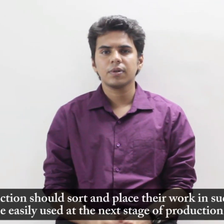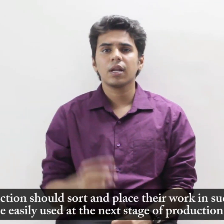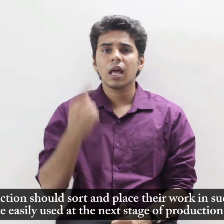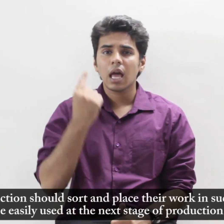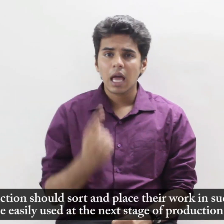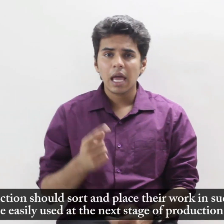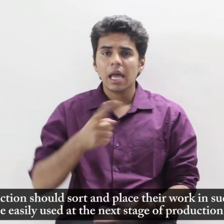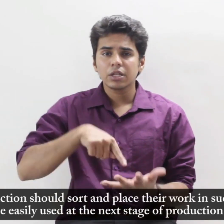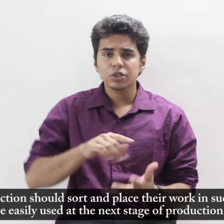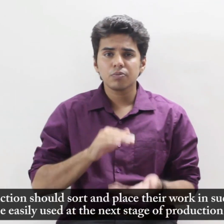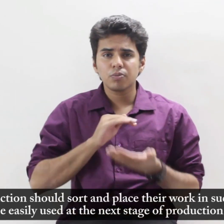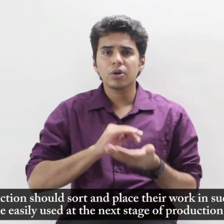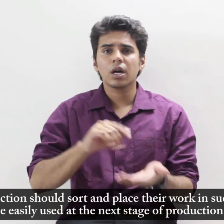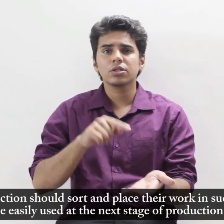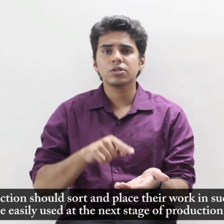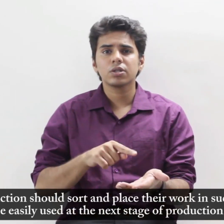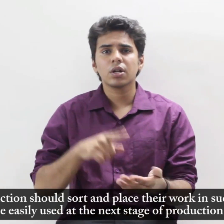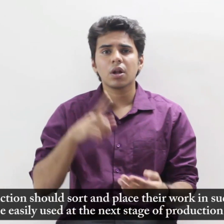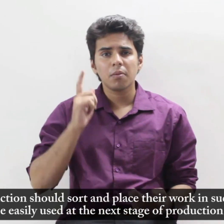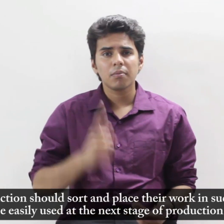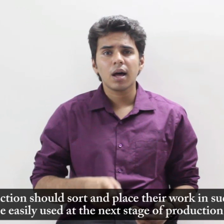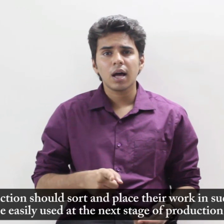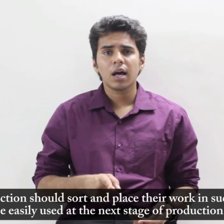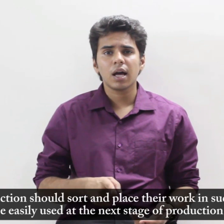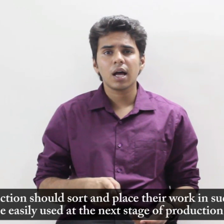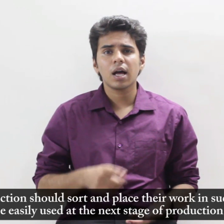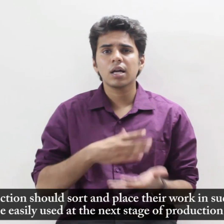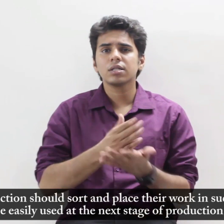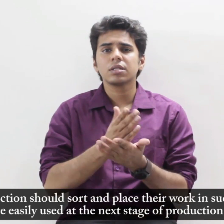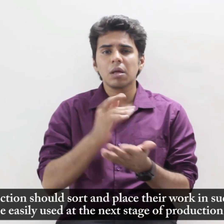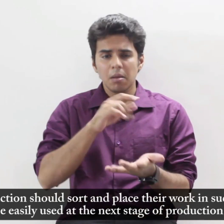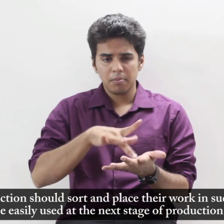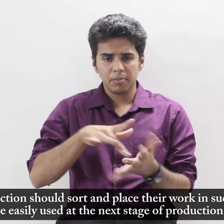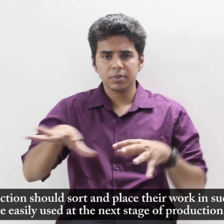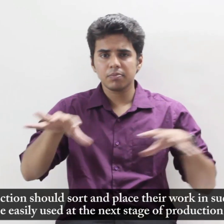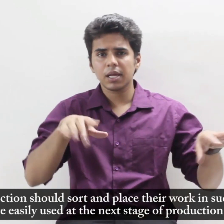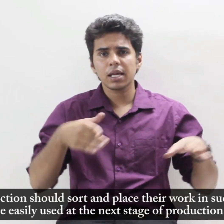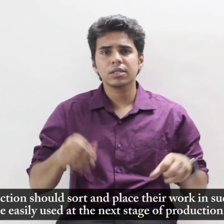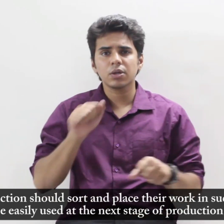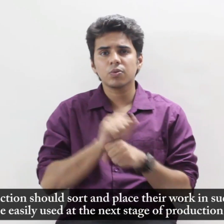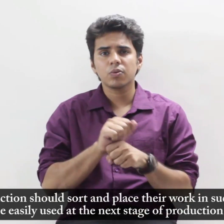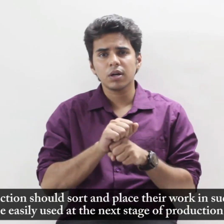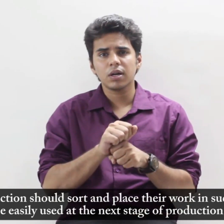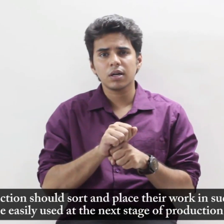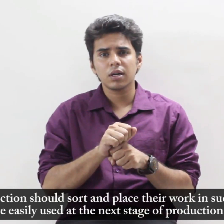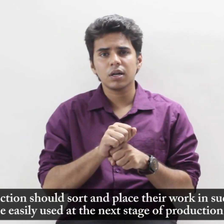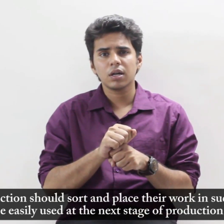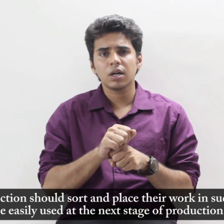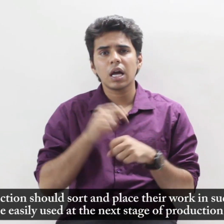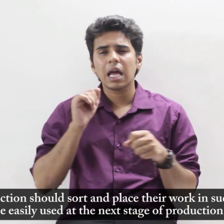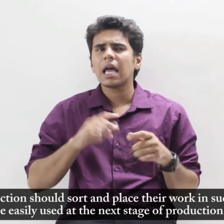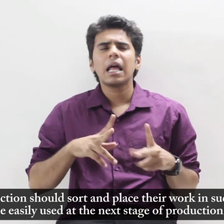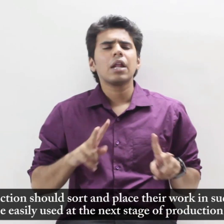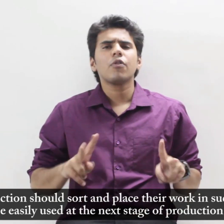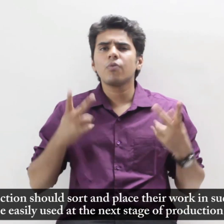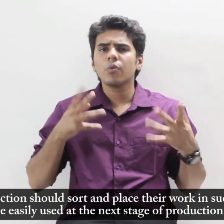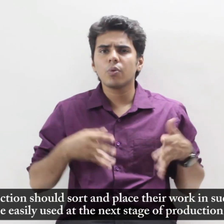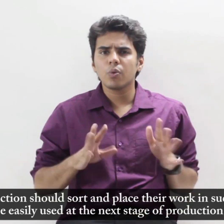Each production should sort and place their work in such a way that it can be easily used at the next stage of